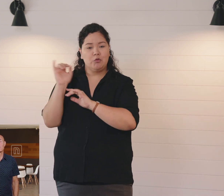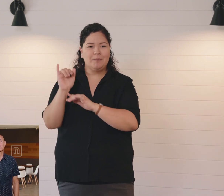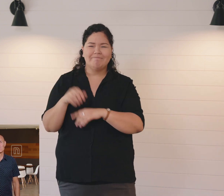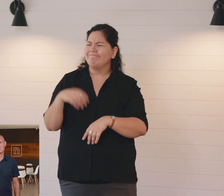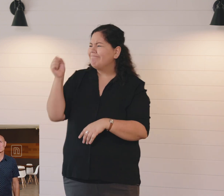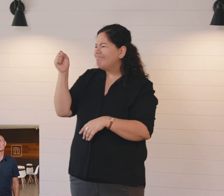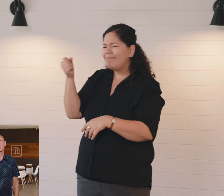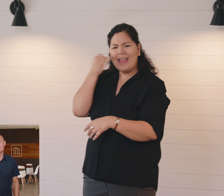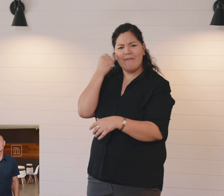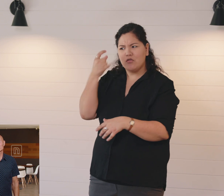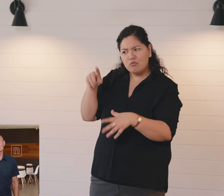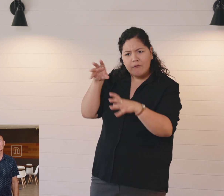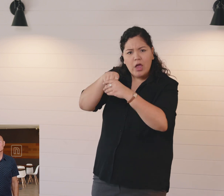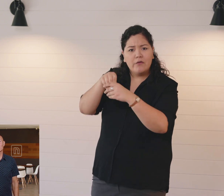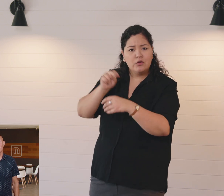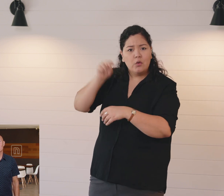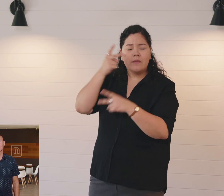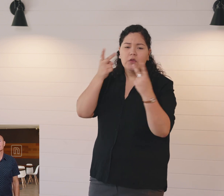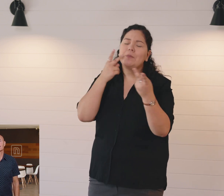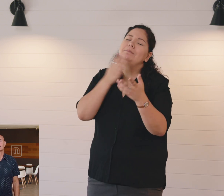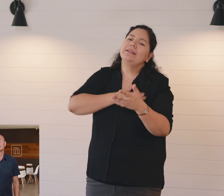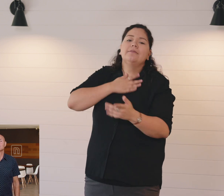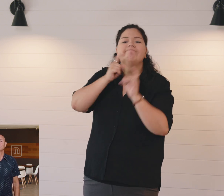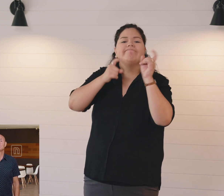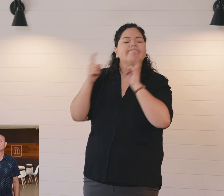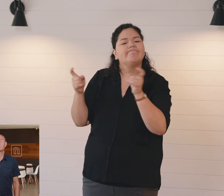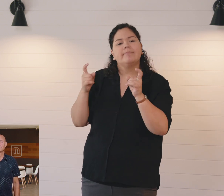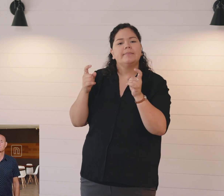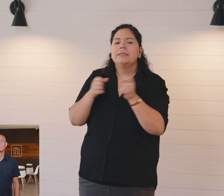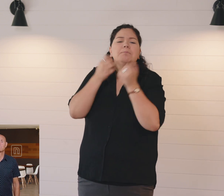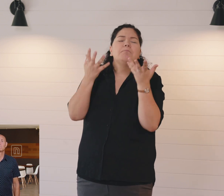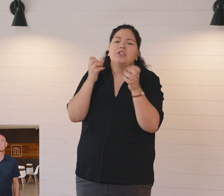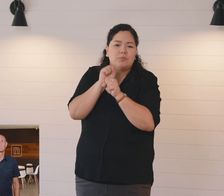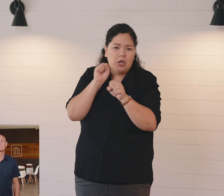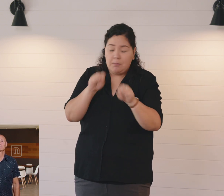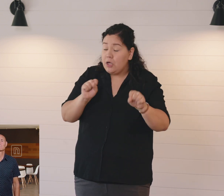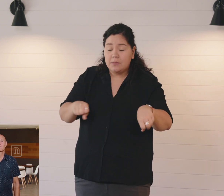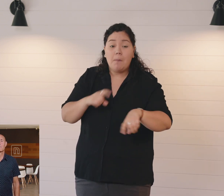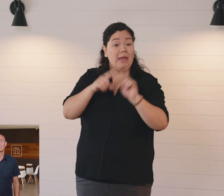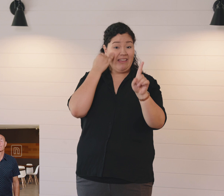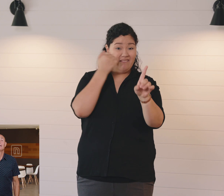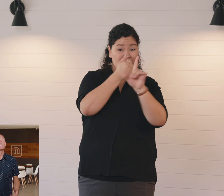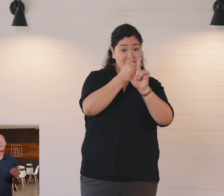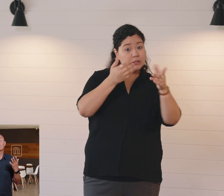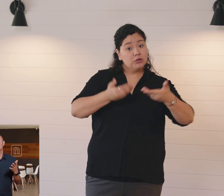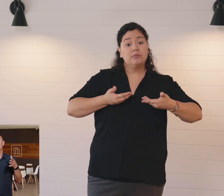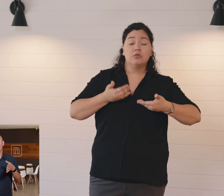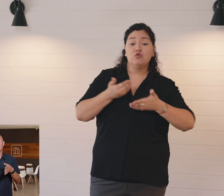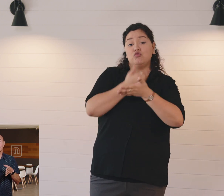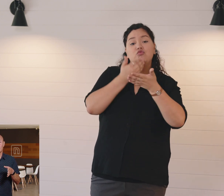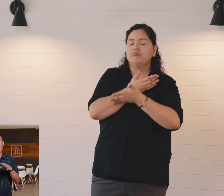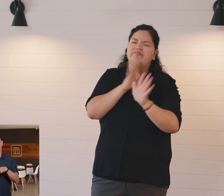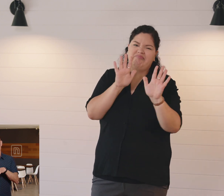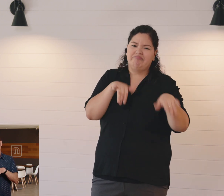if you're part of Northview family, to continue to give and to give generously. But if you're just a guest tuning in, please don't feel obligated to give at this time. So we have a couple